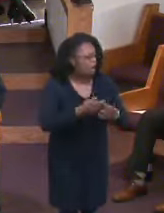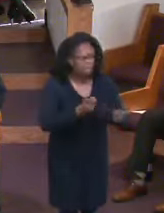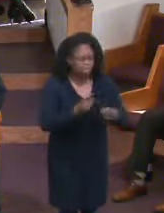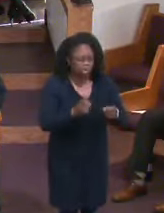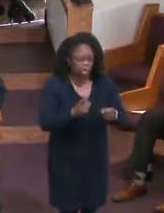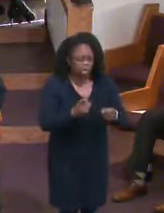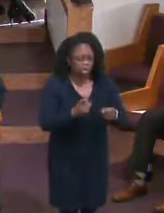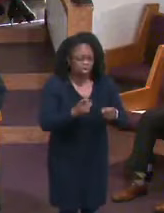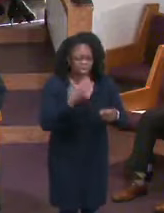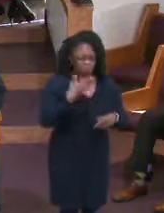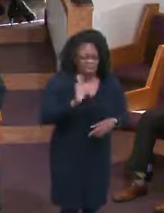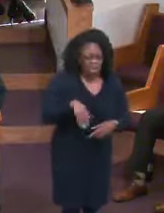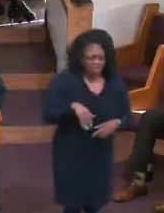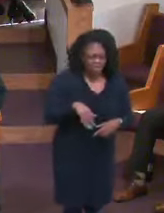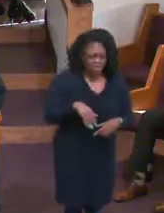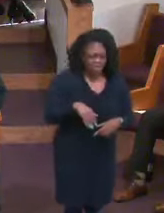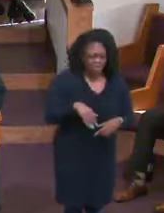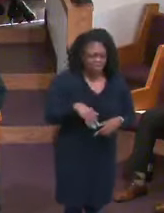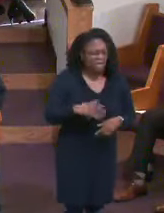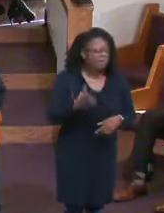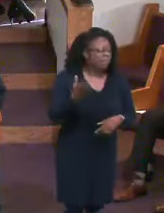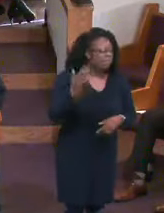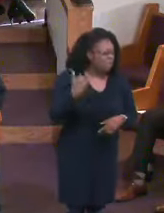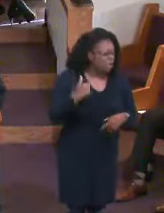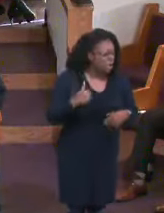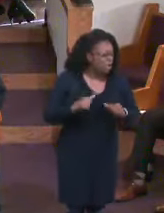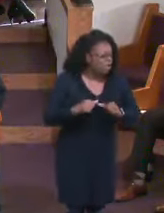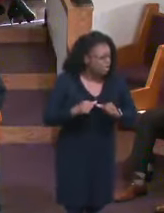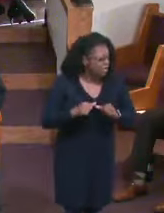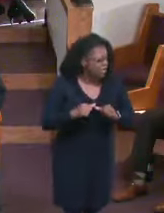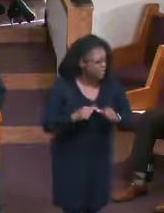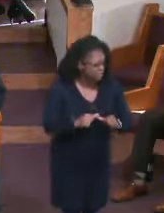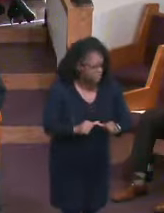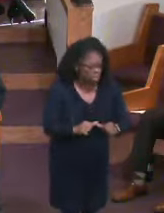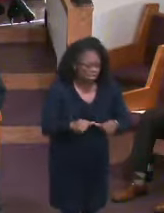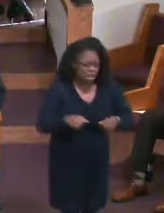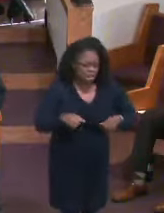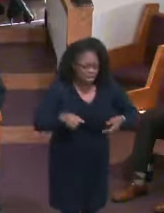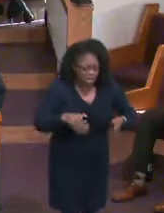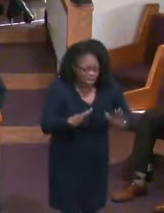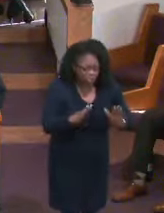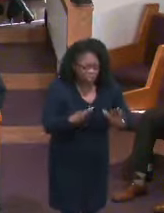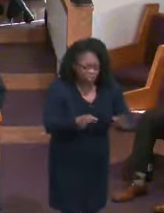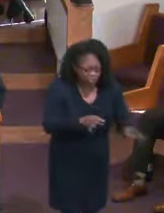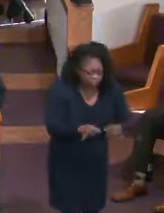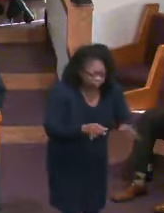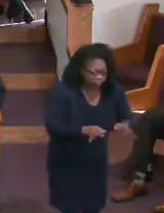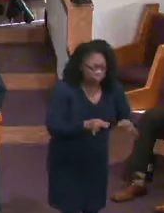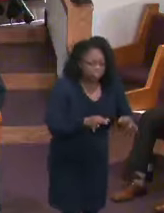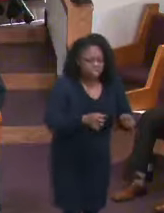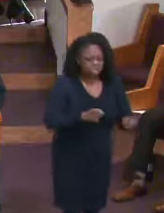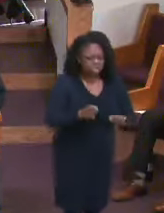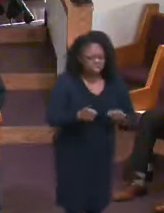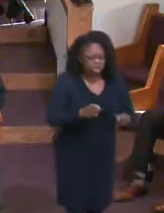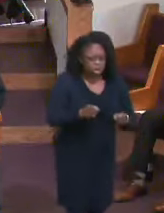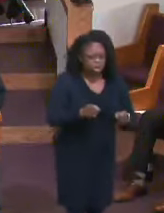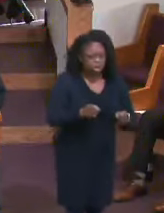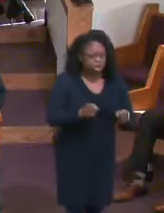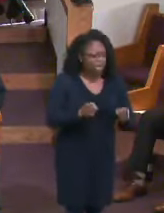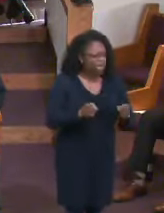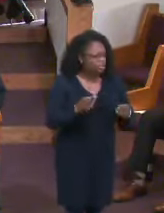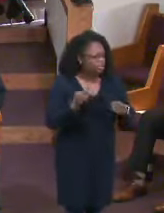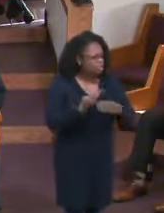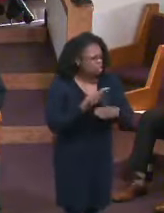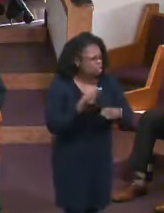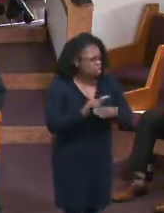necessarily bad. But before I go any further, let me define what control is. Control is to exercise,